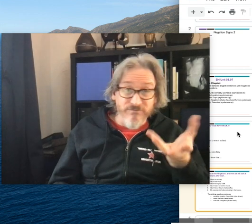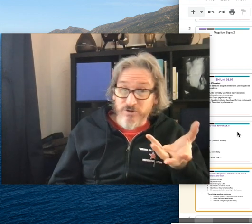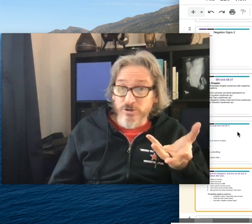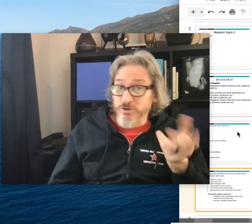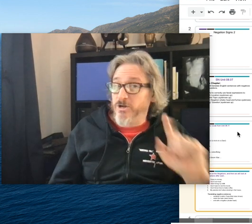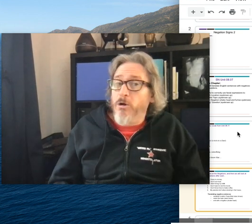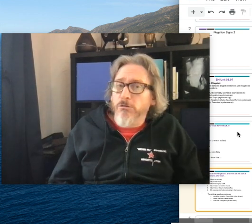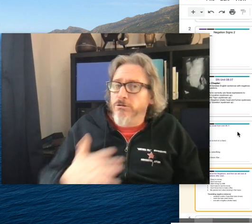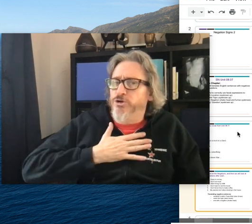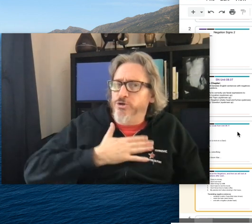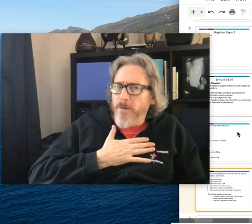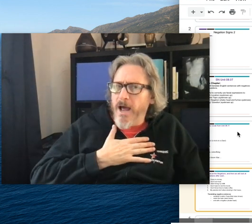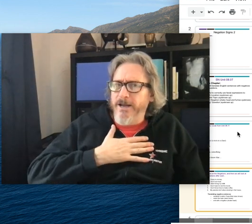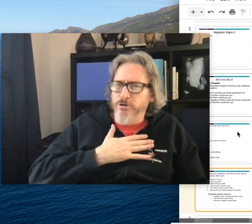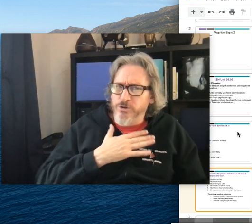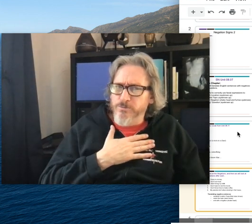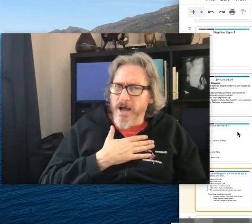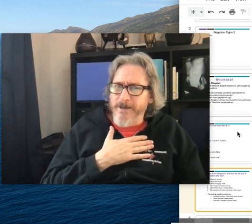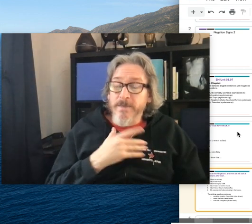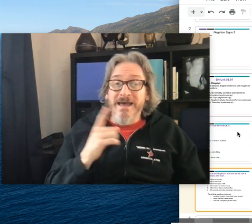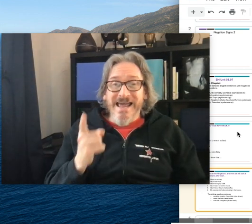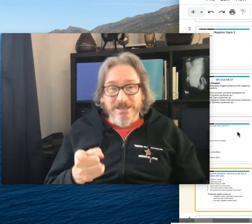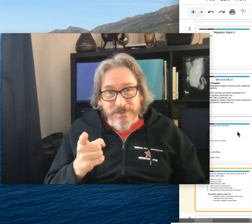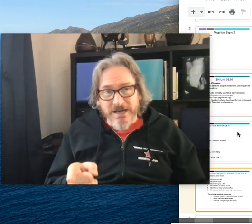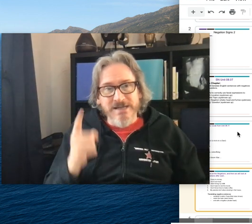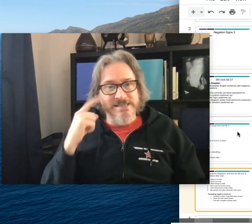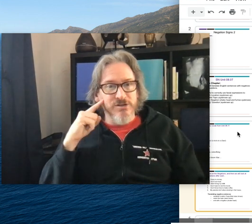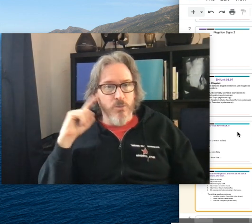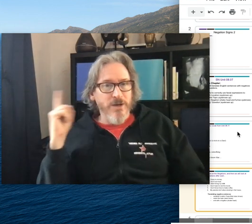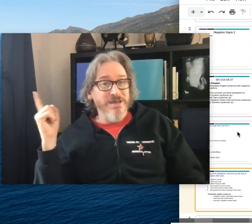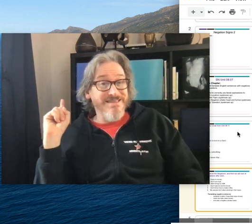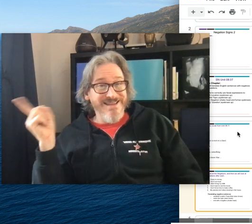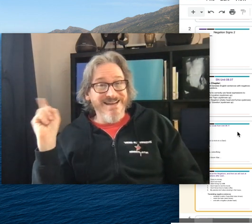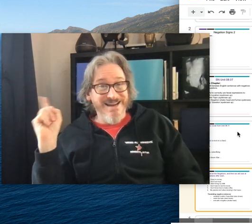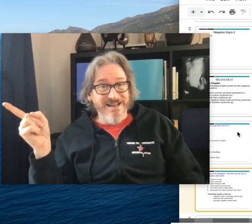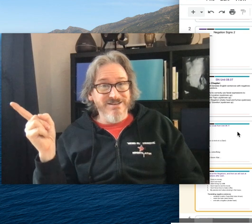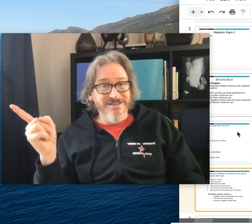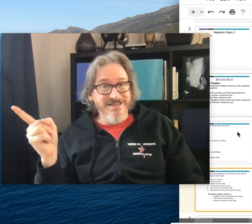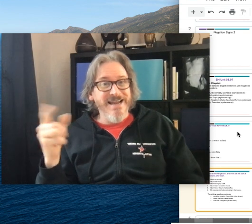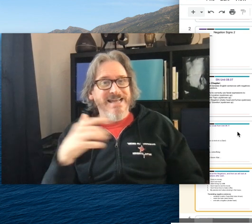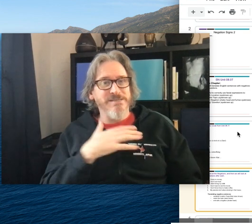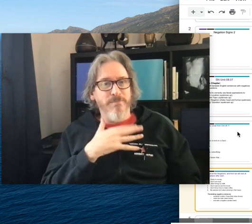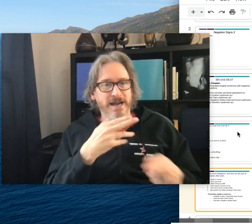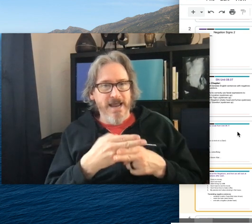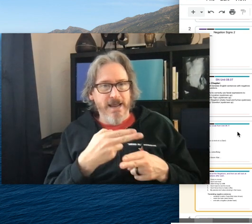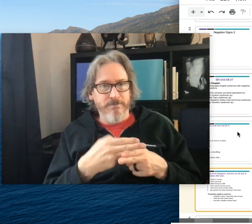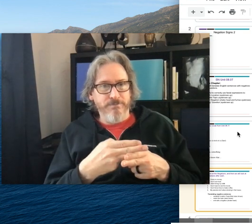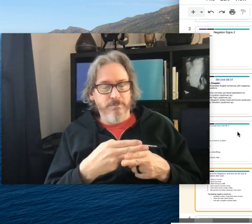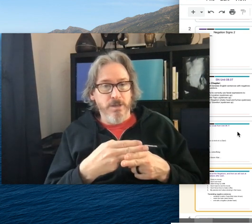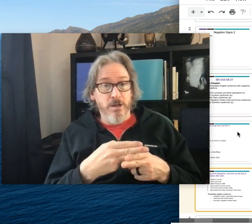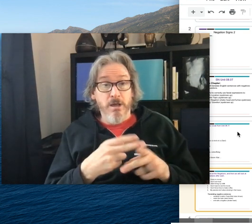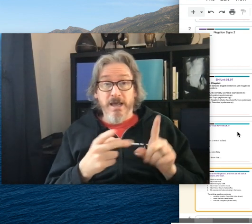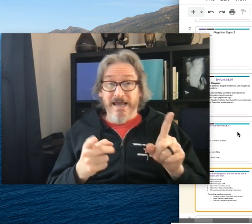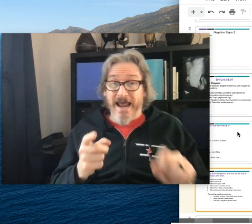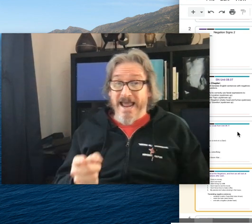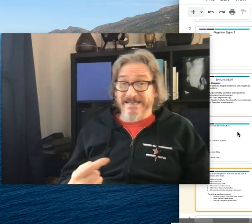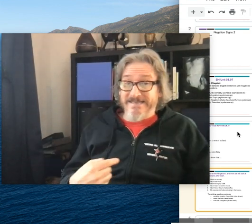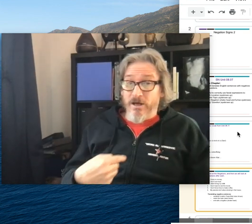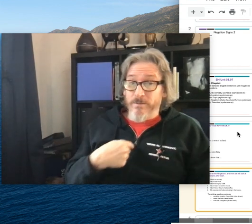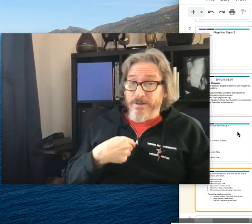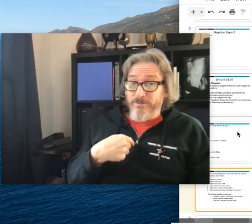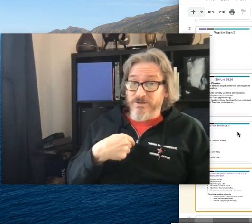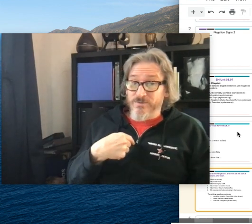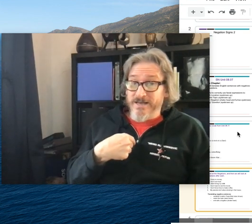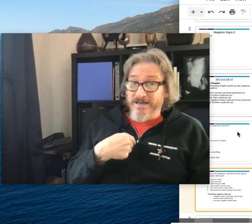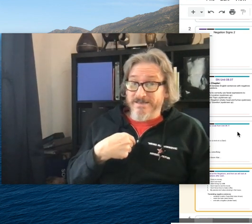and I've told you, no, you should do my. It's because the way we think it in English is my name. In